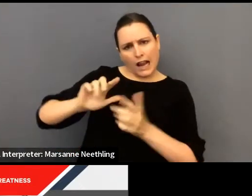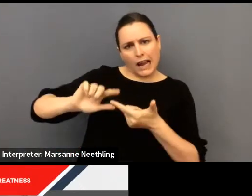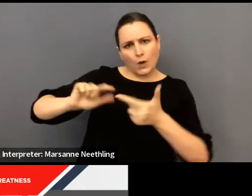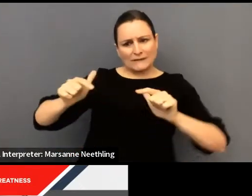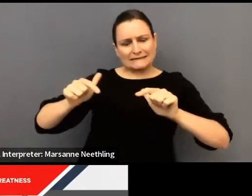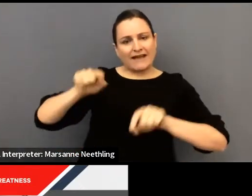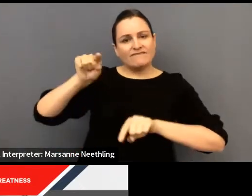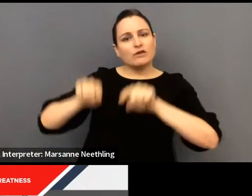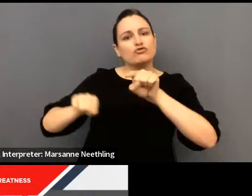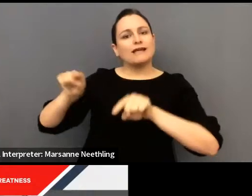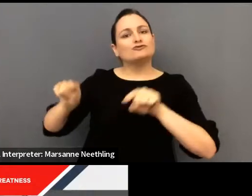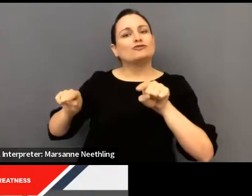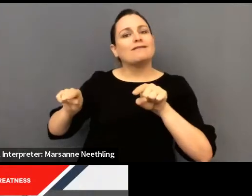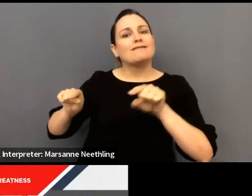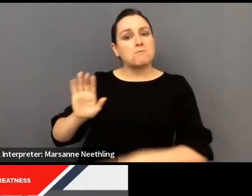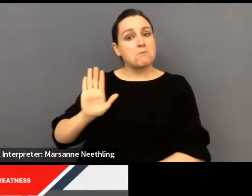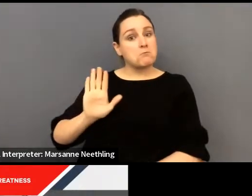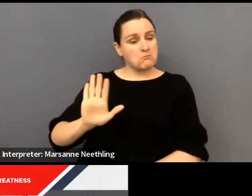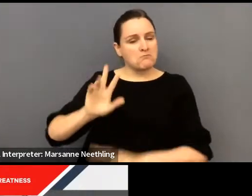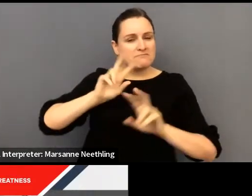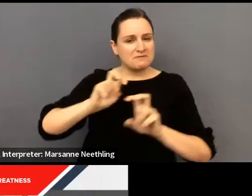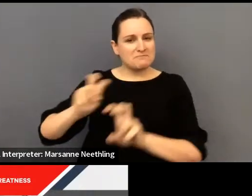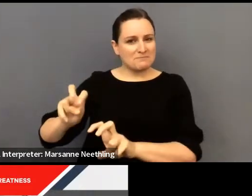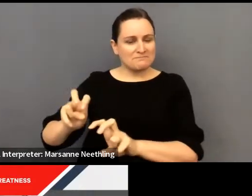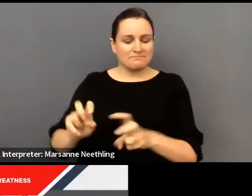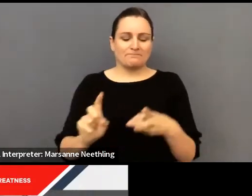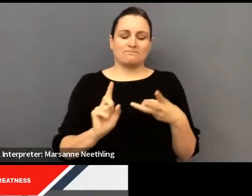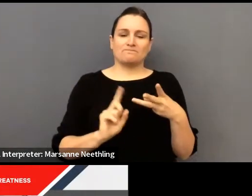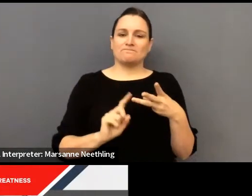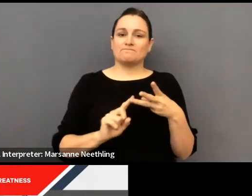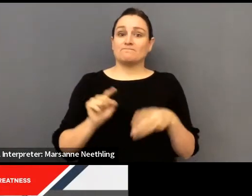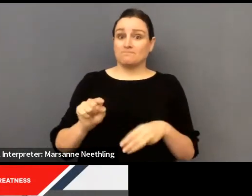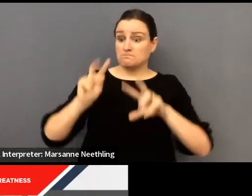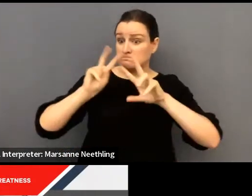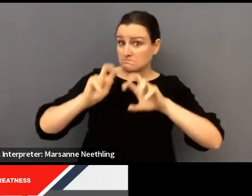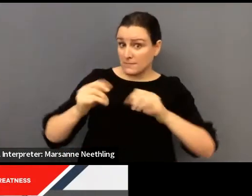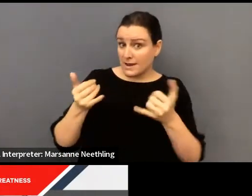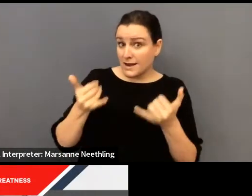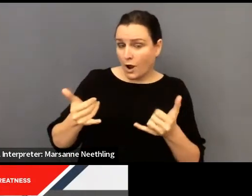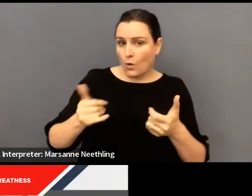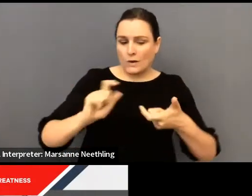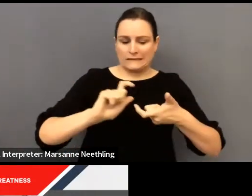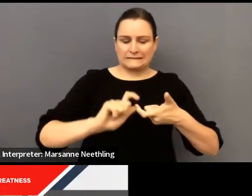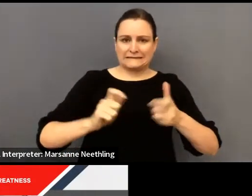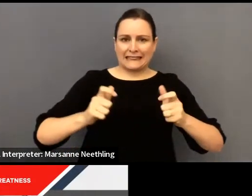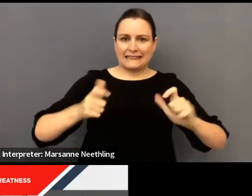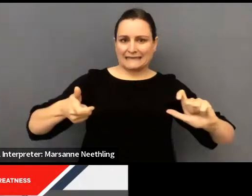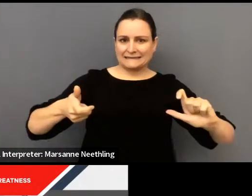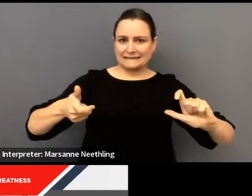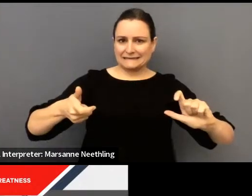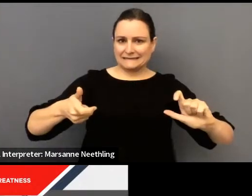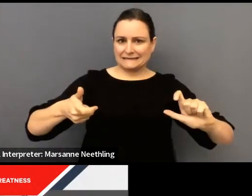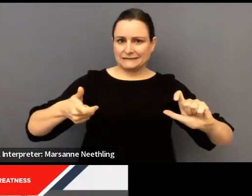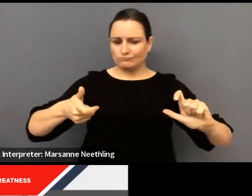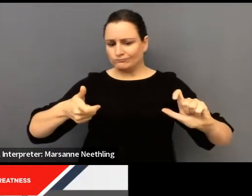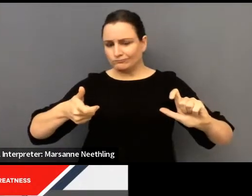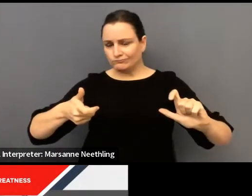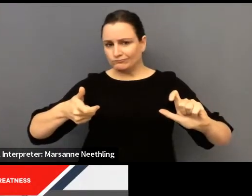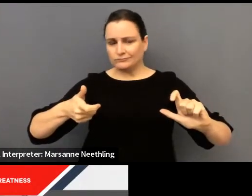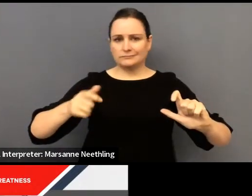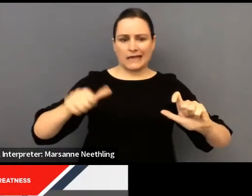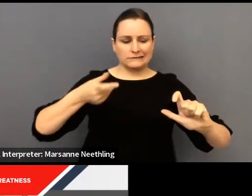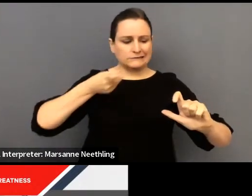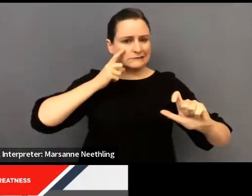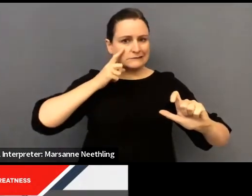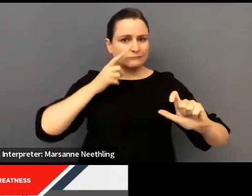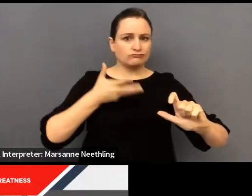is also investigating the aspects of the syntax and programmatics of